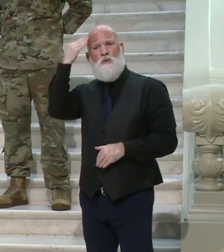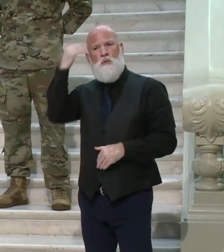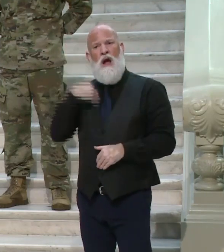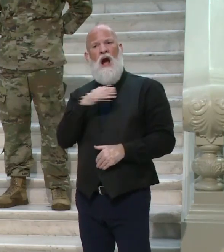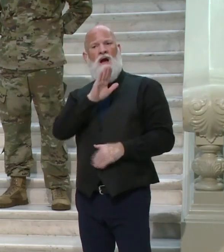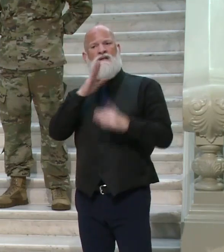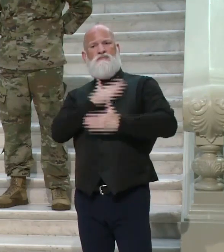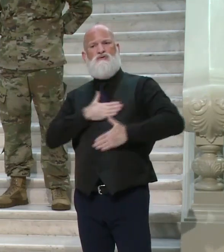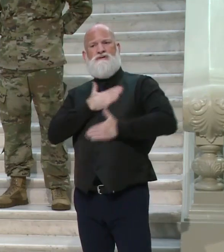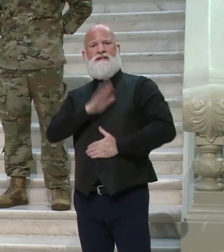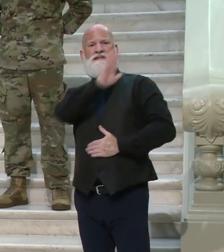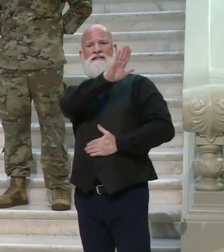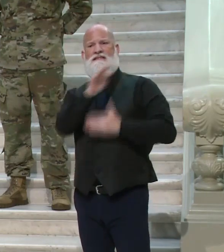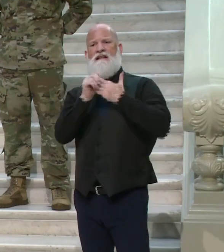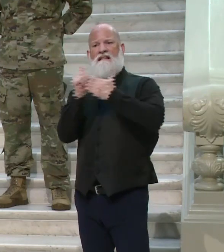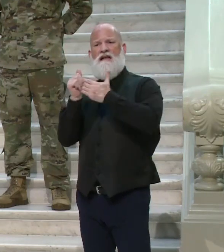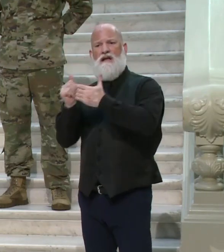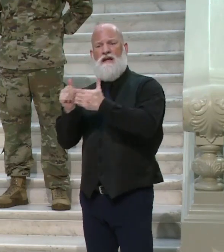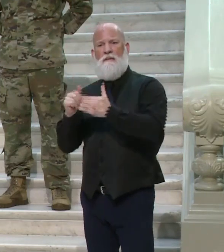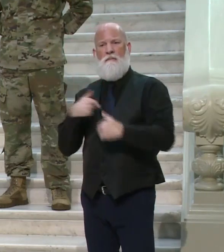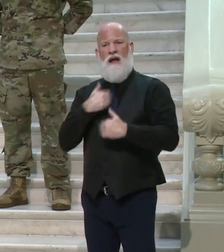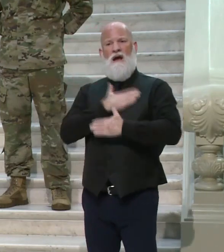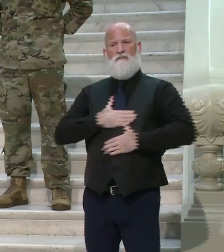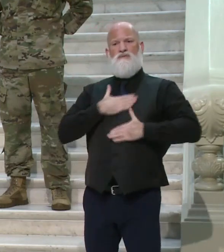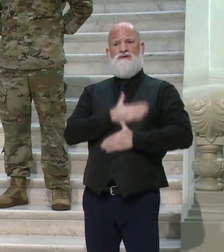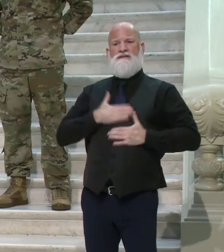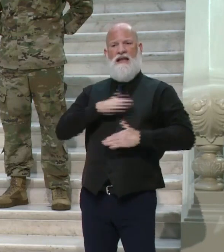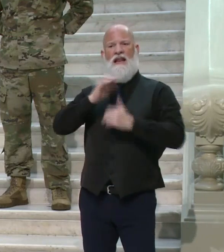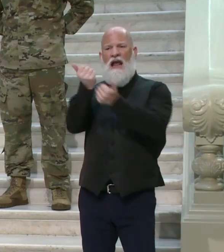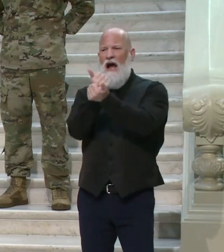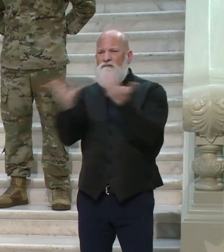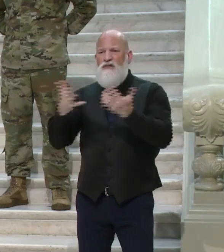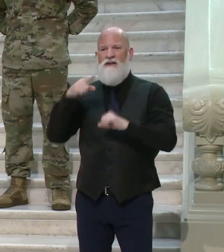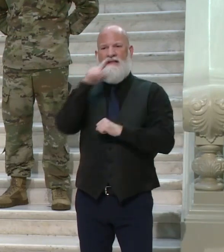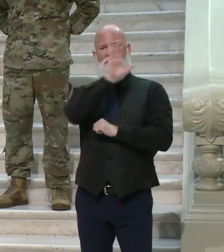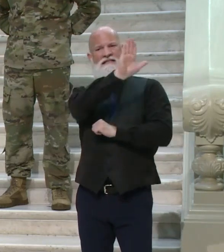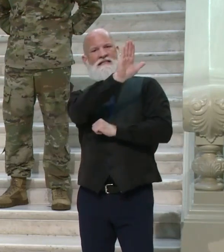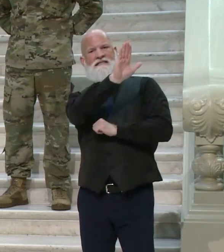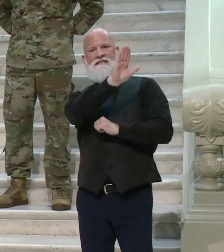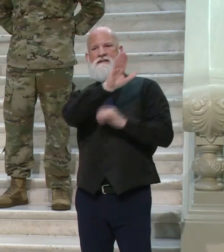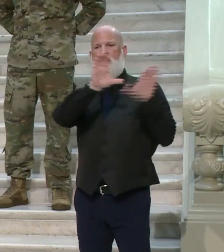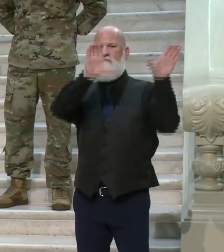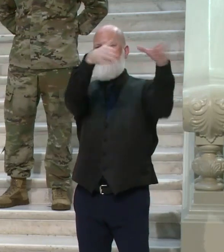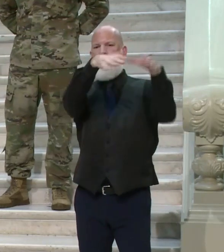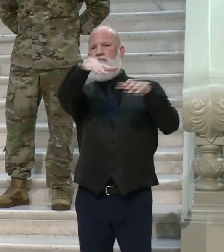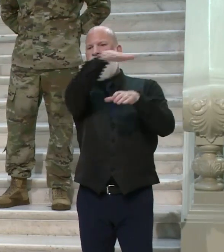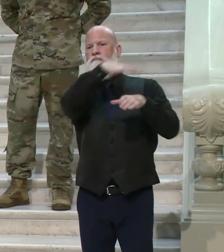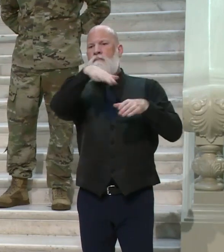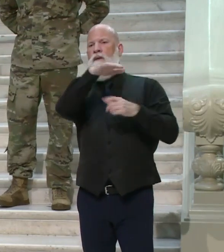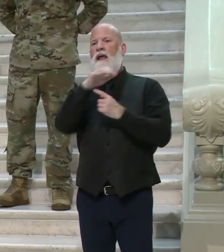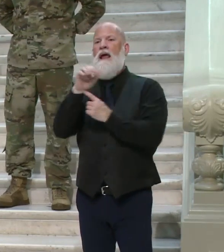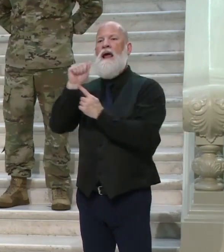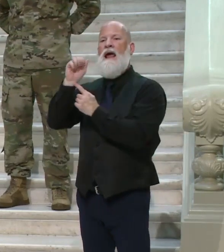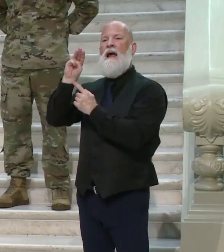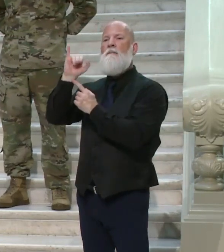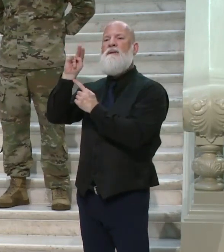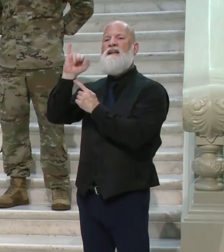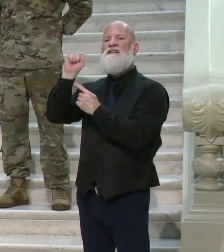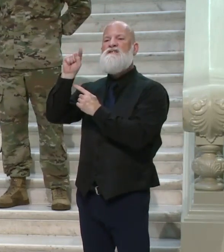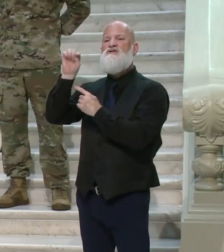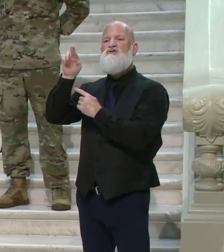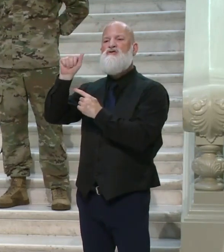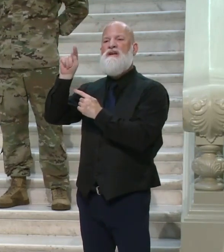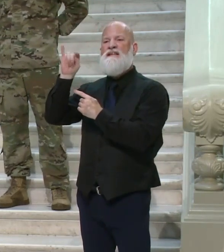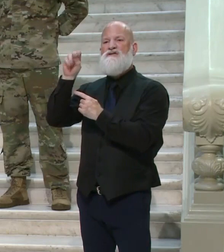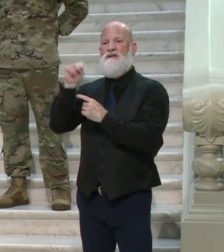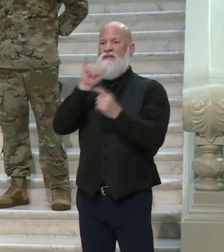I appreciate all that the administration has done to support our state. But we've been lucky in a lot